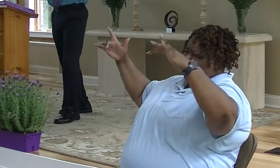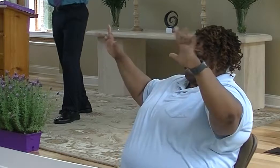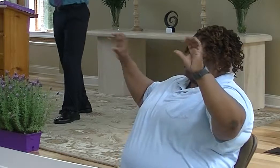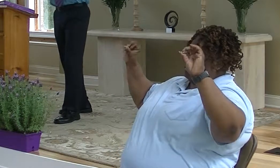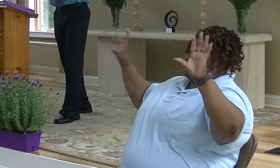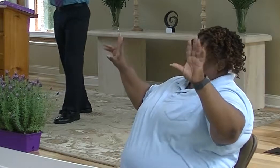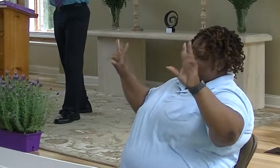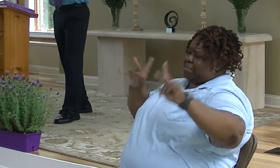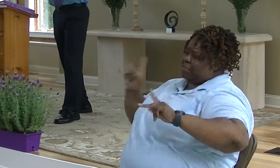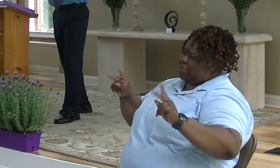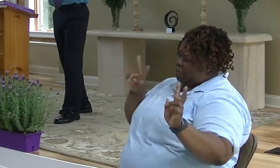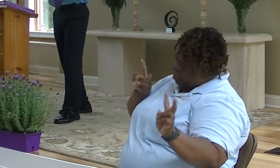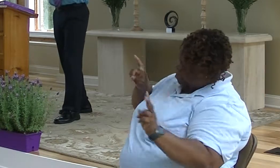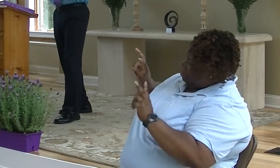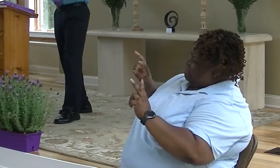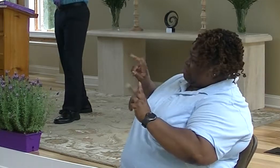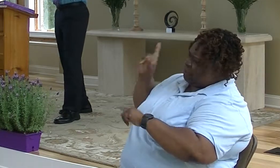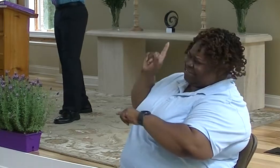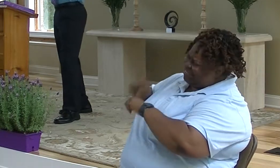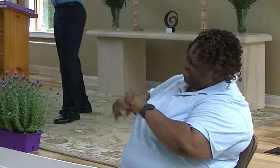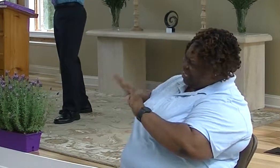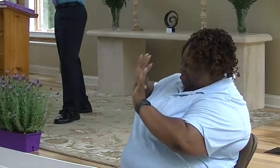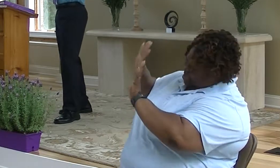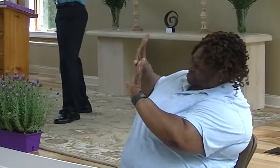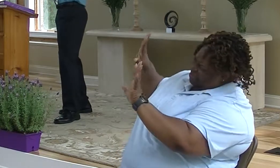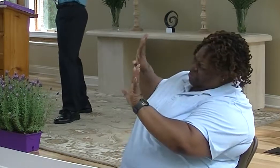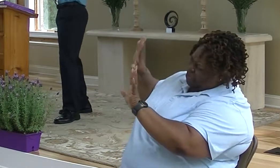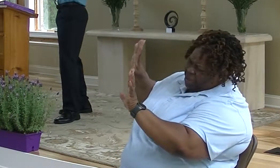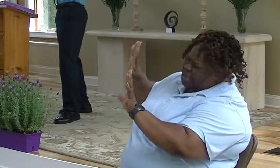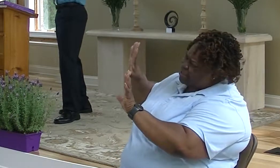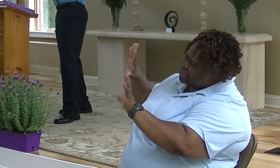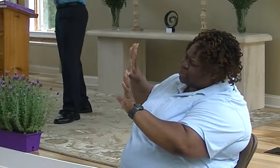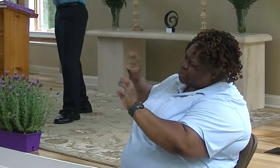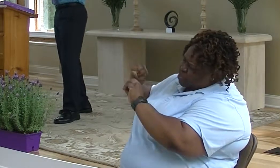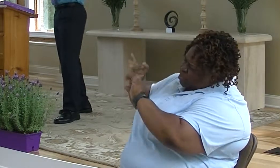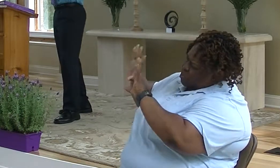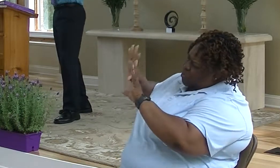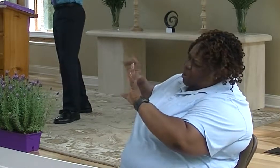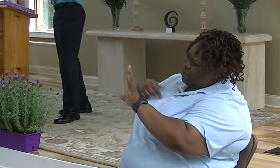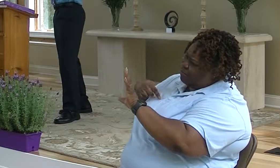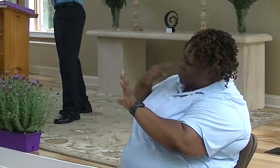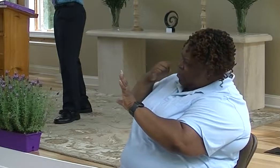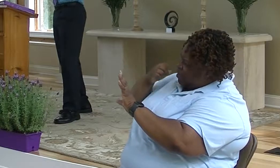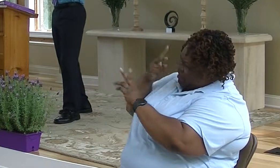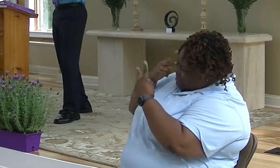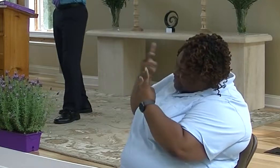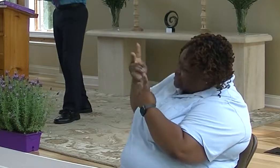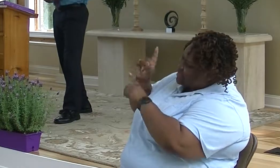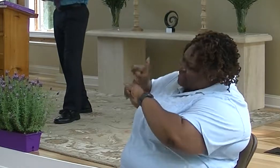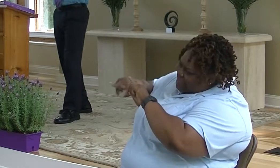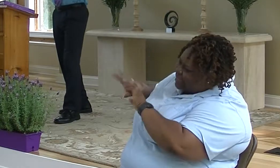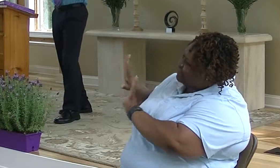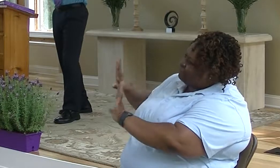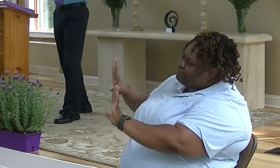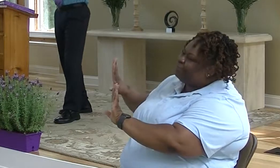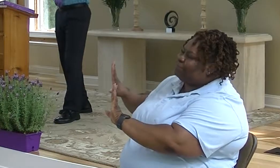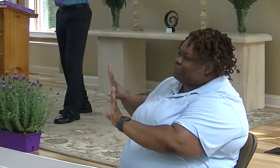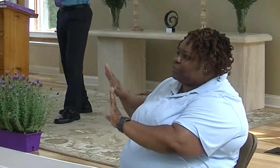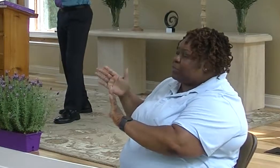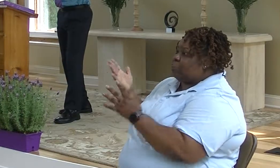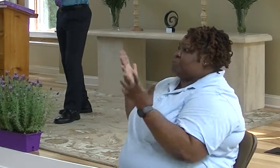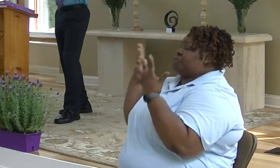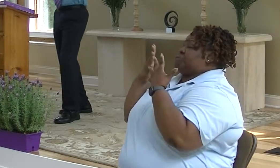not look upon him because they were like, oh, dude, that's 100 watt. Our eyes are only geared for 45. Turn that down. So he